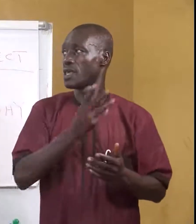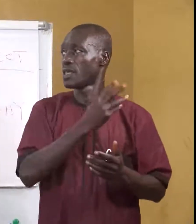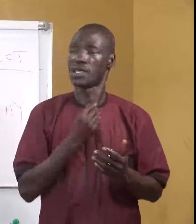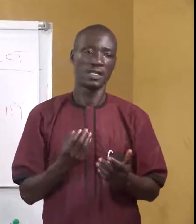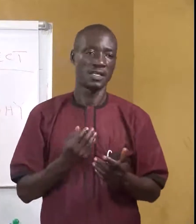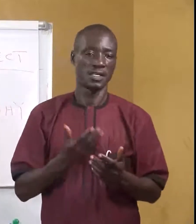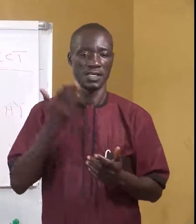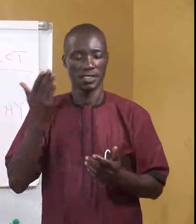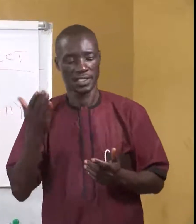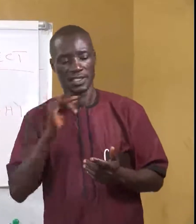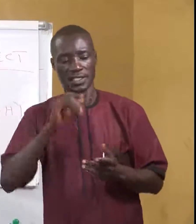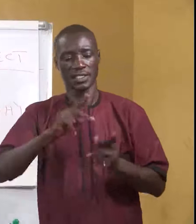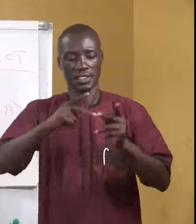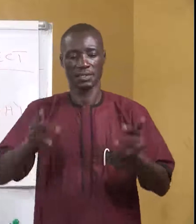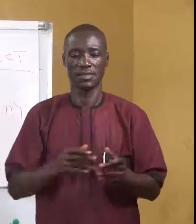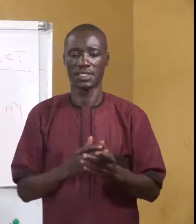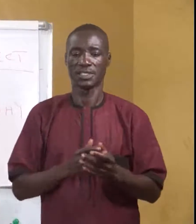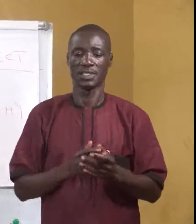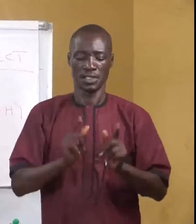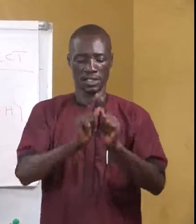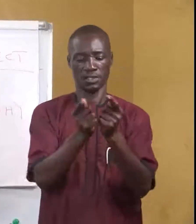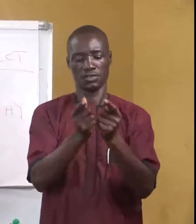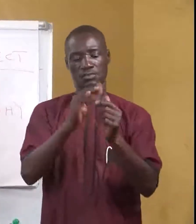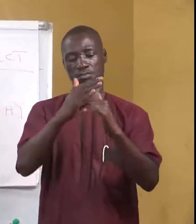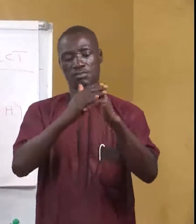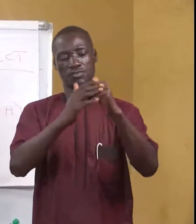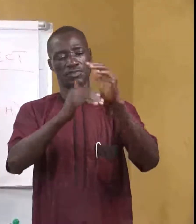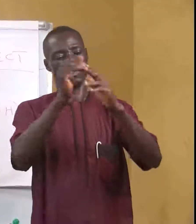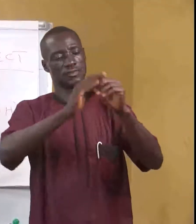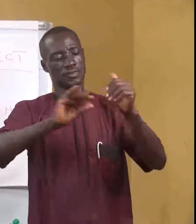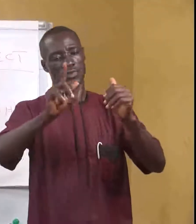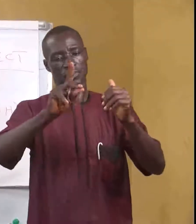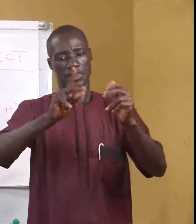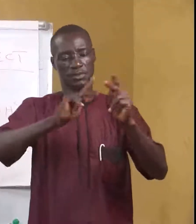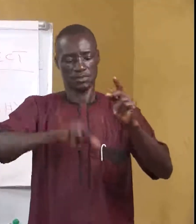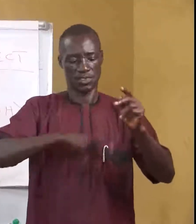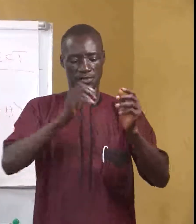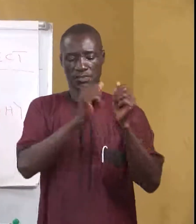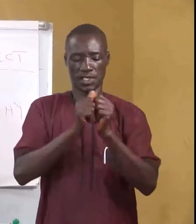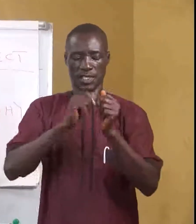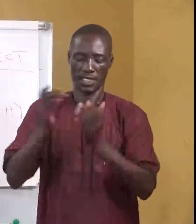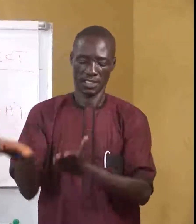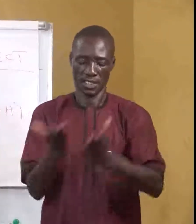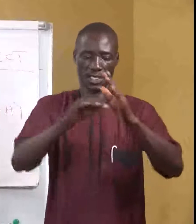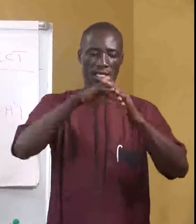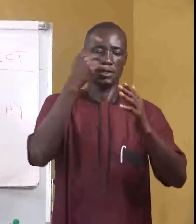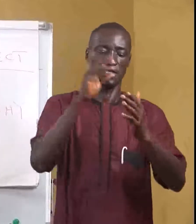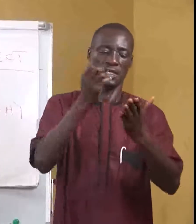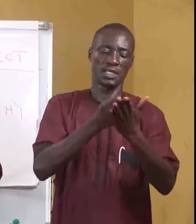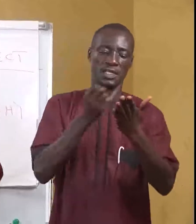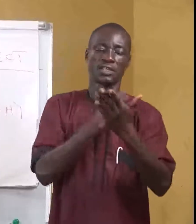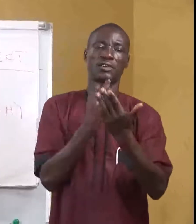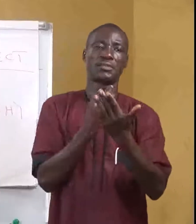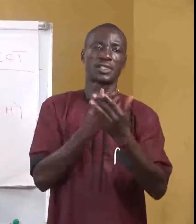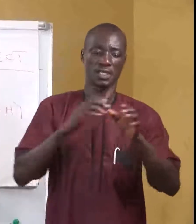and it's a place or a group of buildings where people live together and carry out their